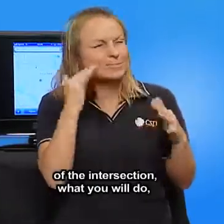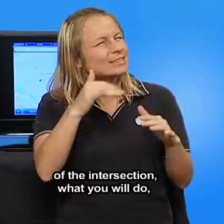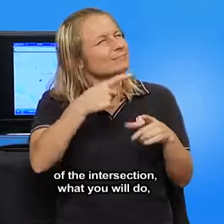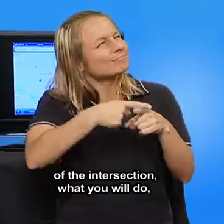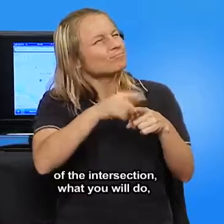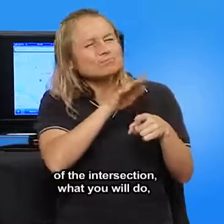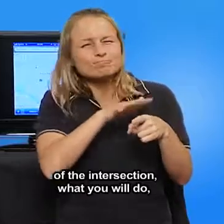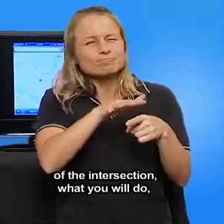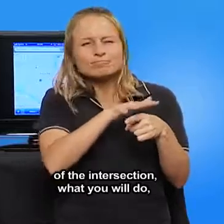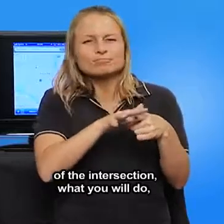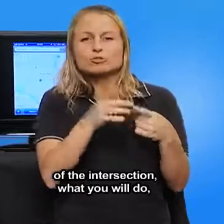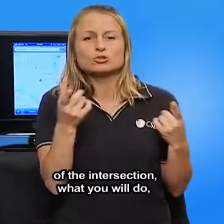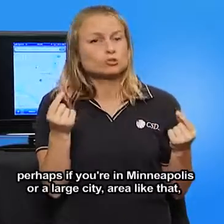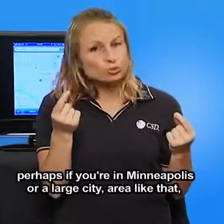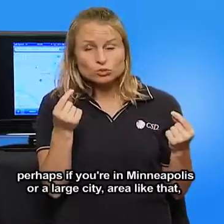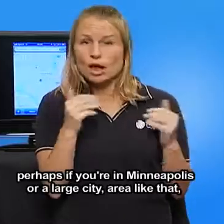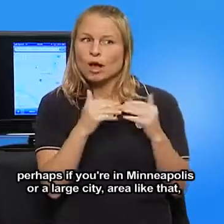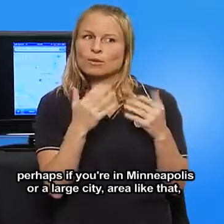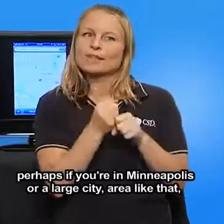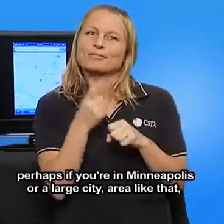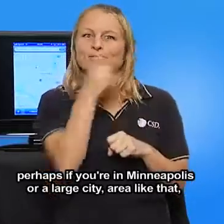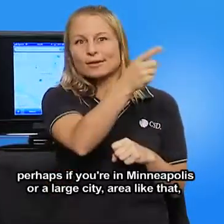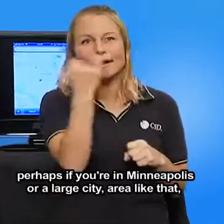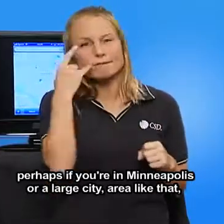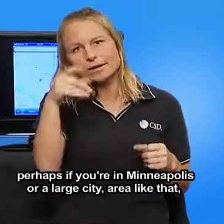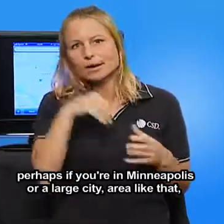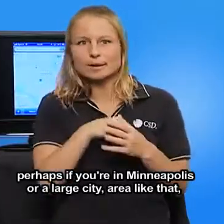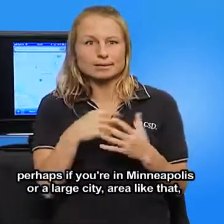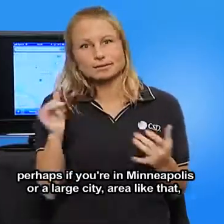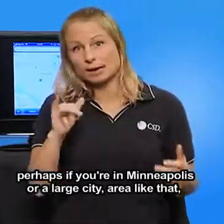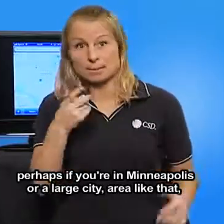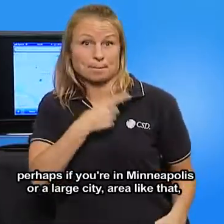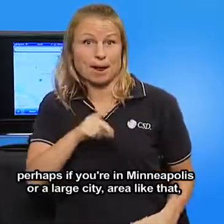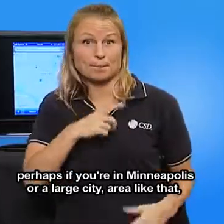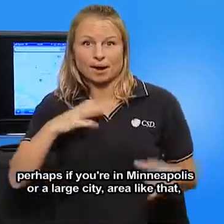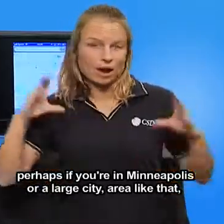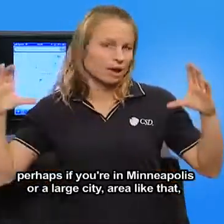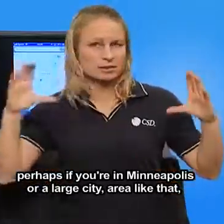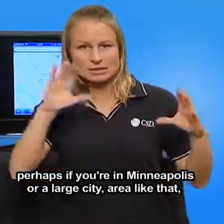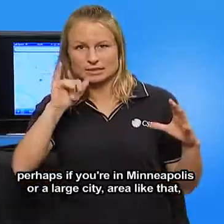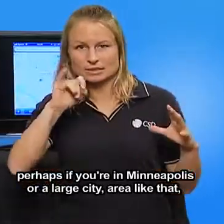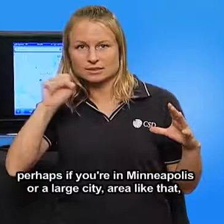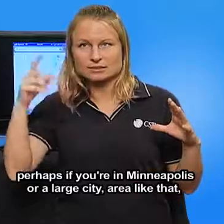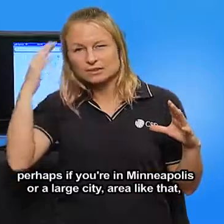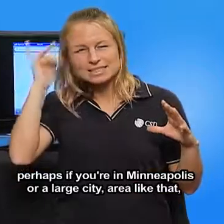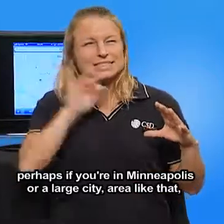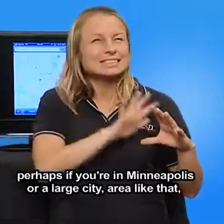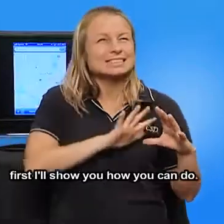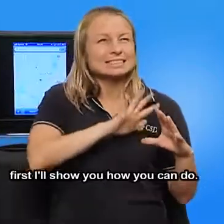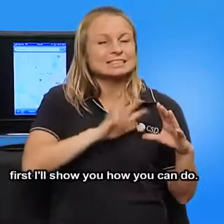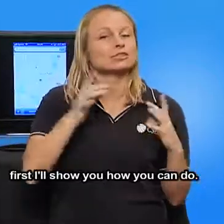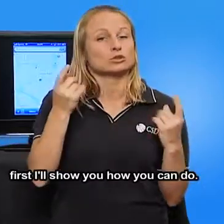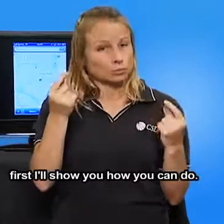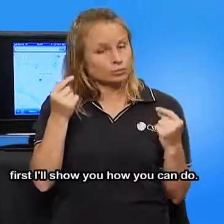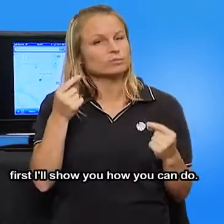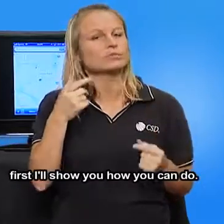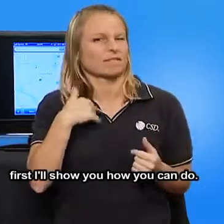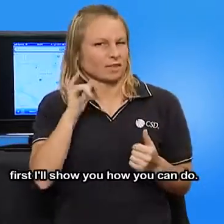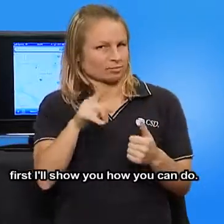intersection, what you will do, perhaps if you're in Minneapolis or a large city area like that, first I'll show you how you can